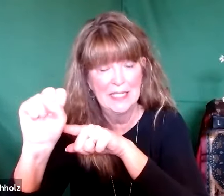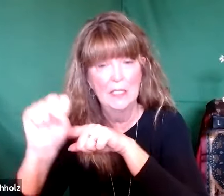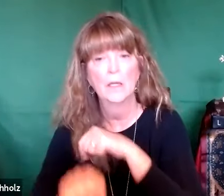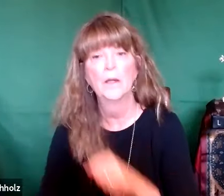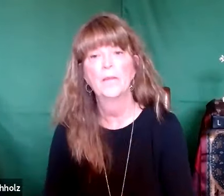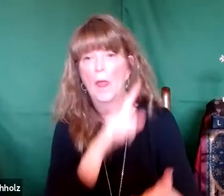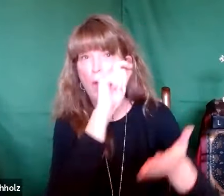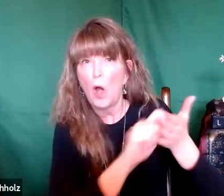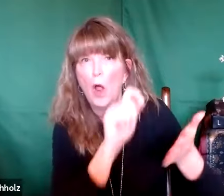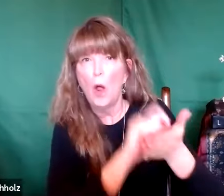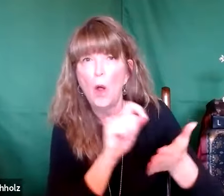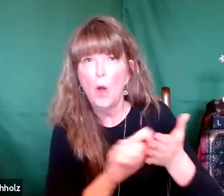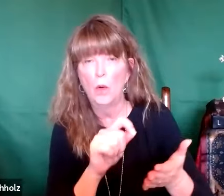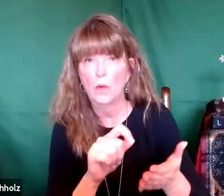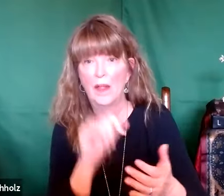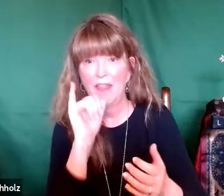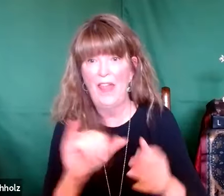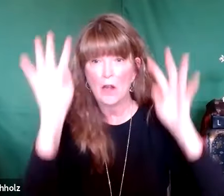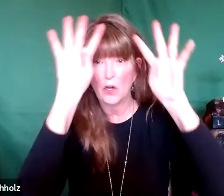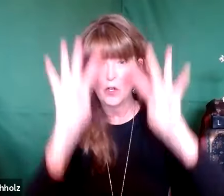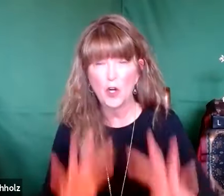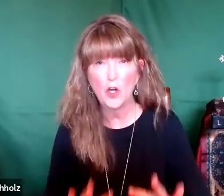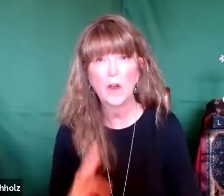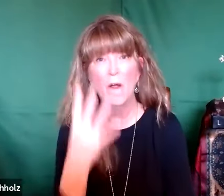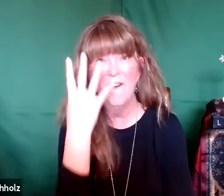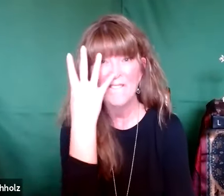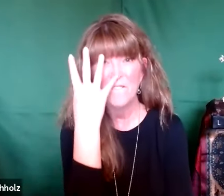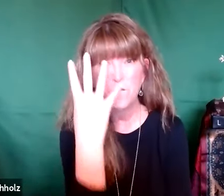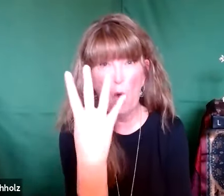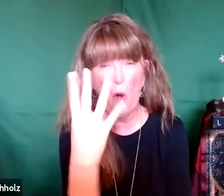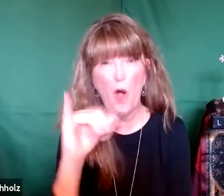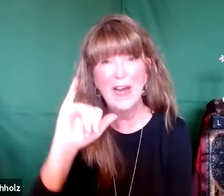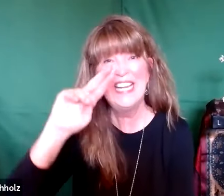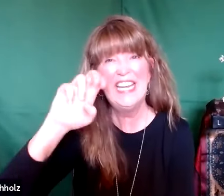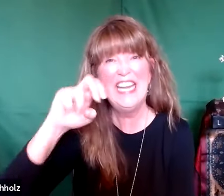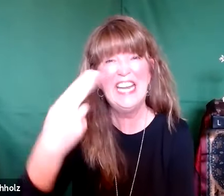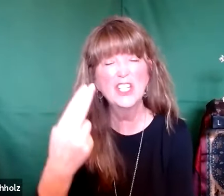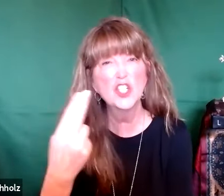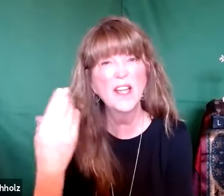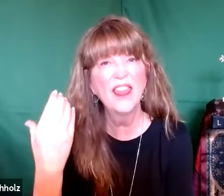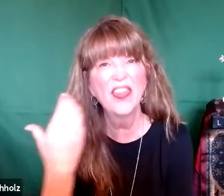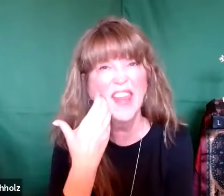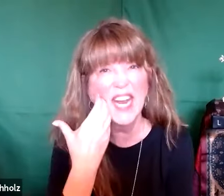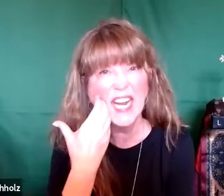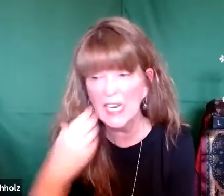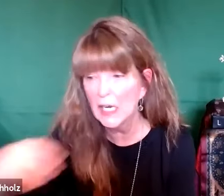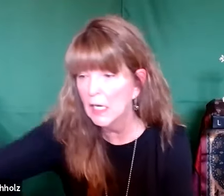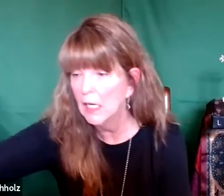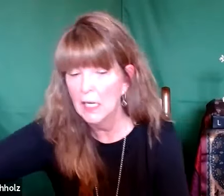Josephus, who was a pretty famous Jewish historian, wrote that that curtain was 4